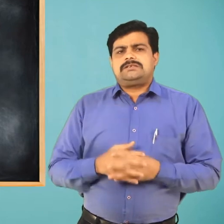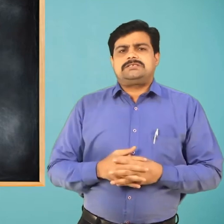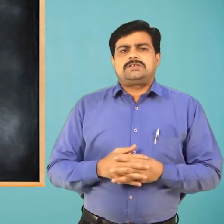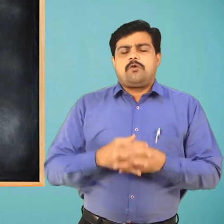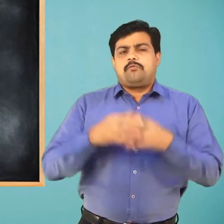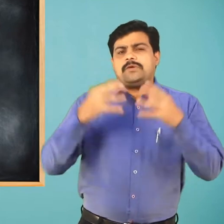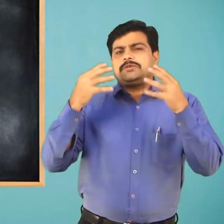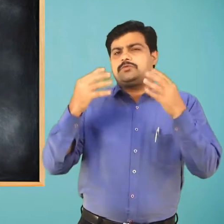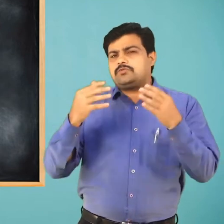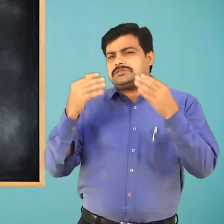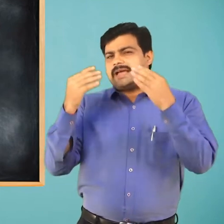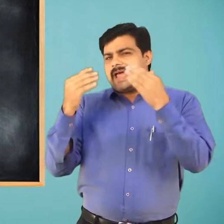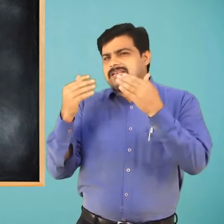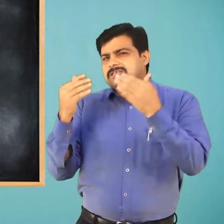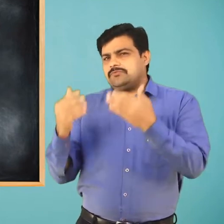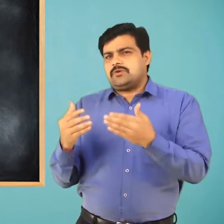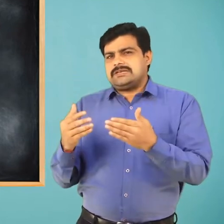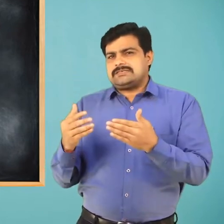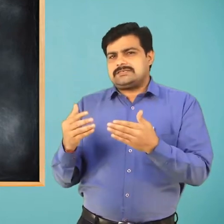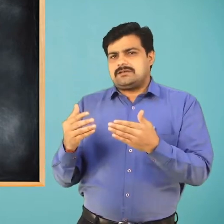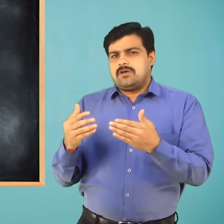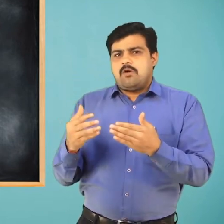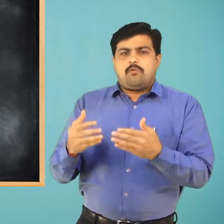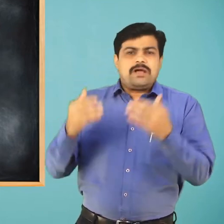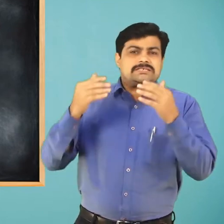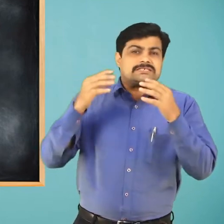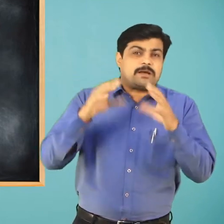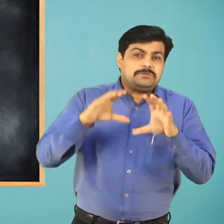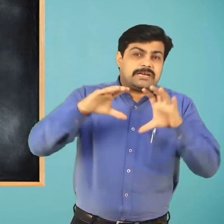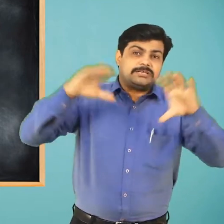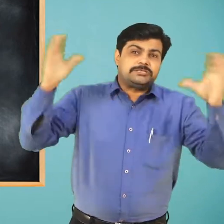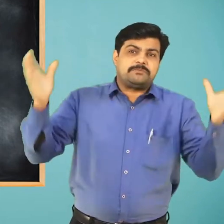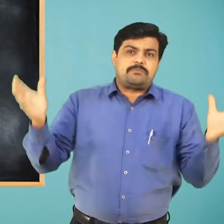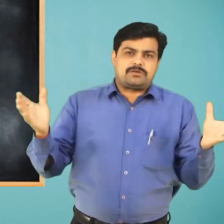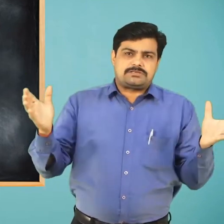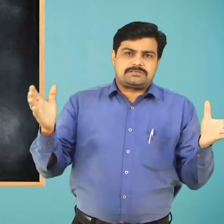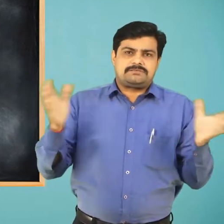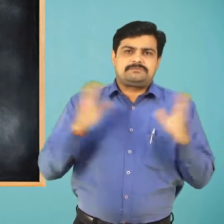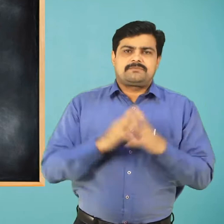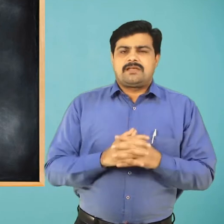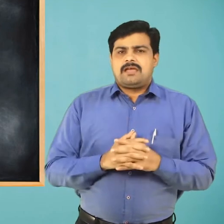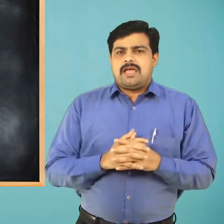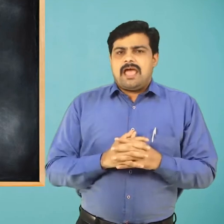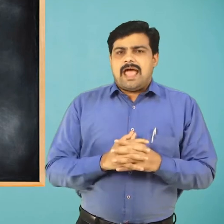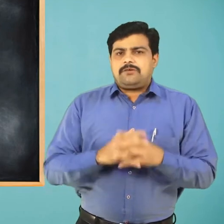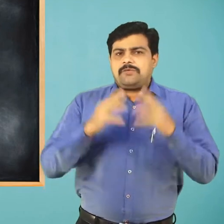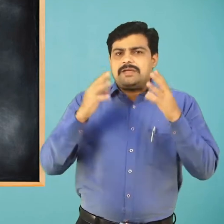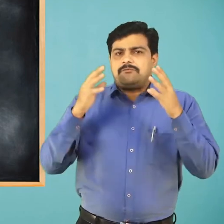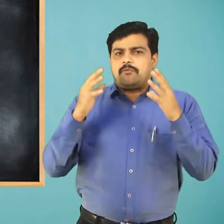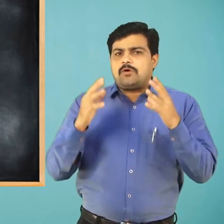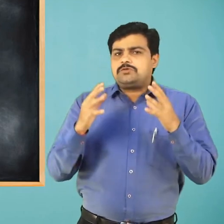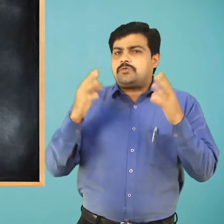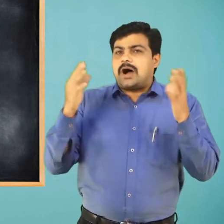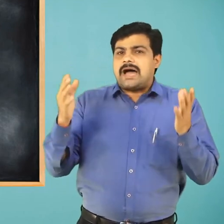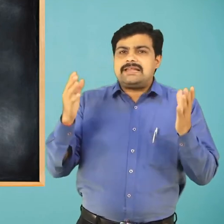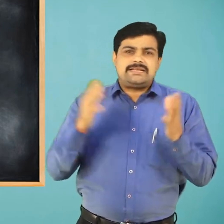words, we use active voice when subject is important and we want to highlight